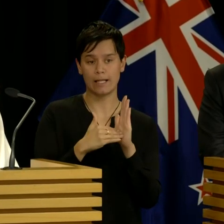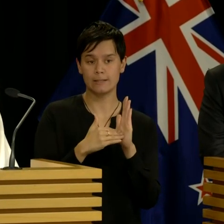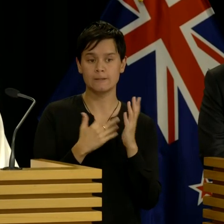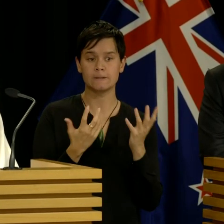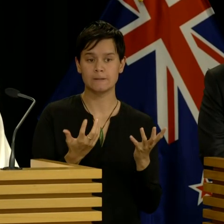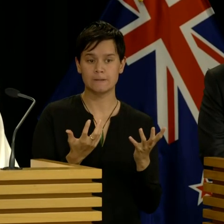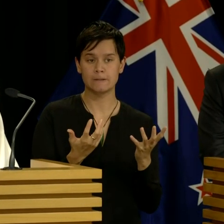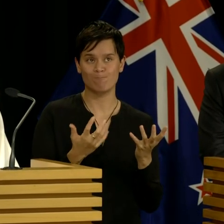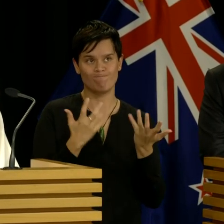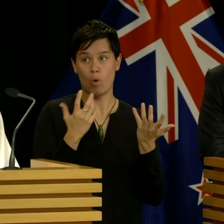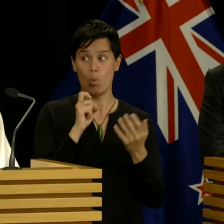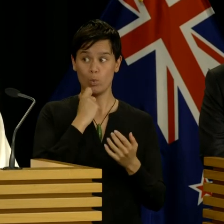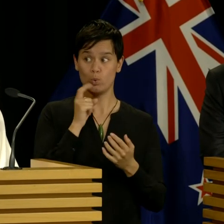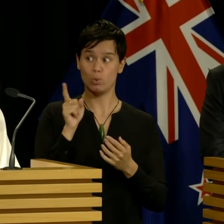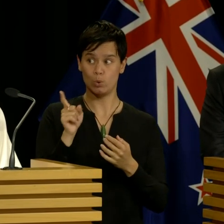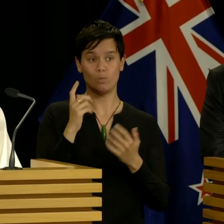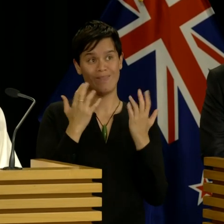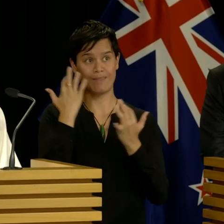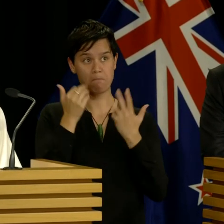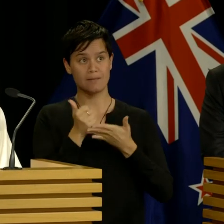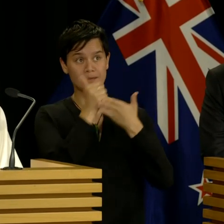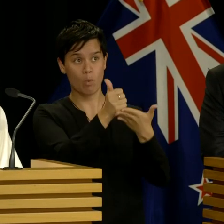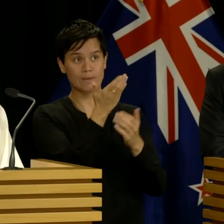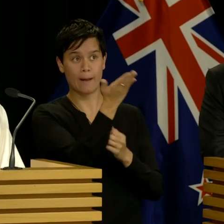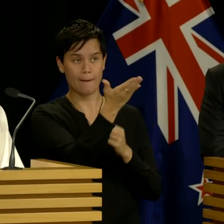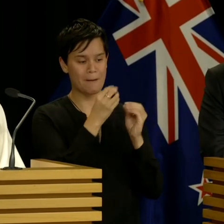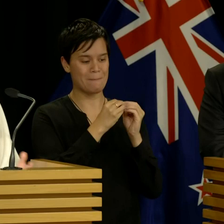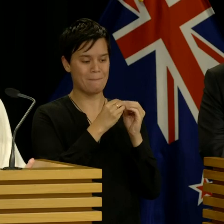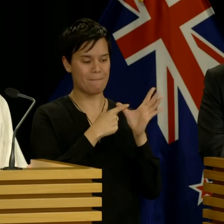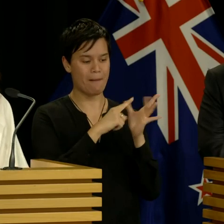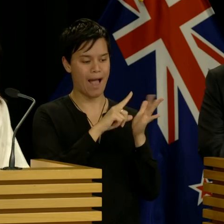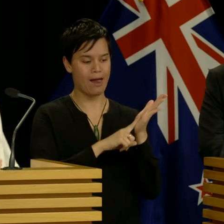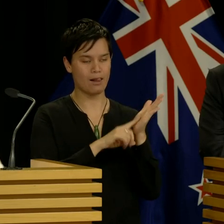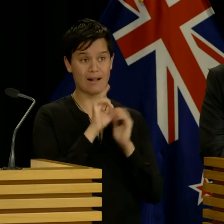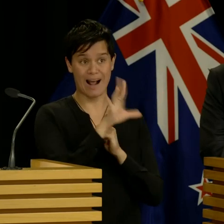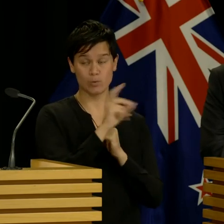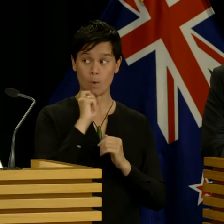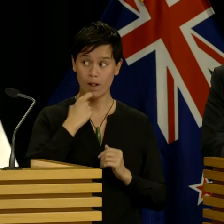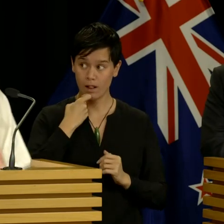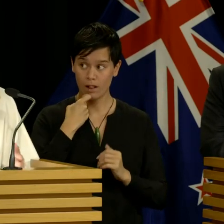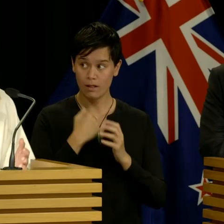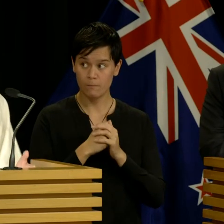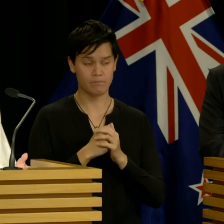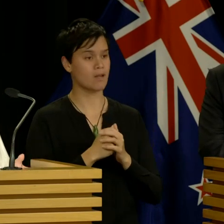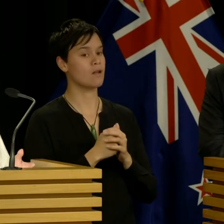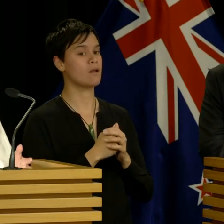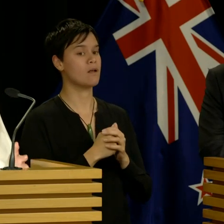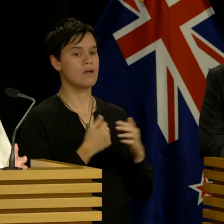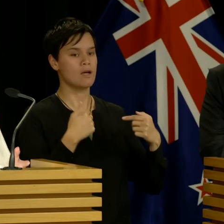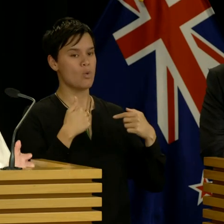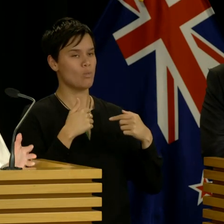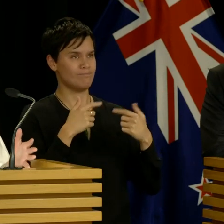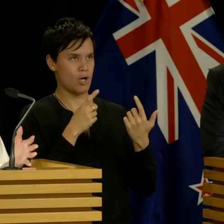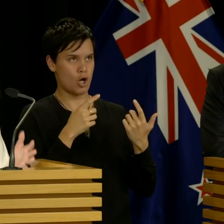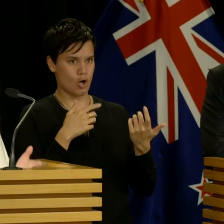kind of bailout? We're not at that point. What I would say, and perhaps the Minister of Finance might have something further on this as